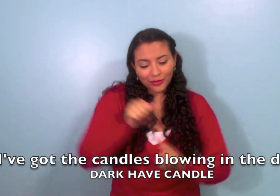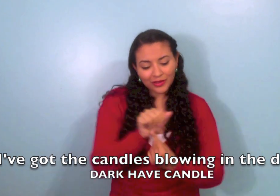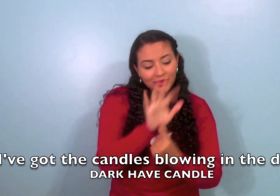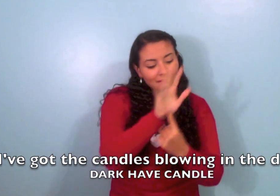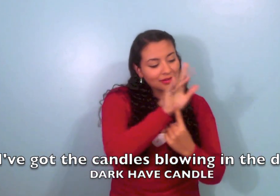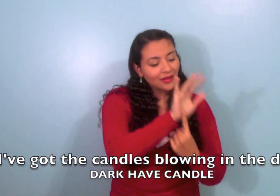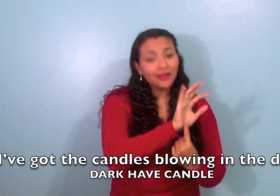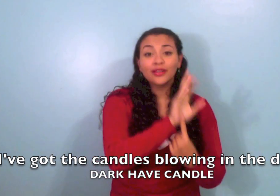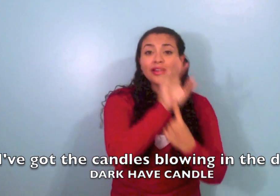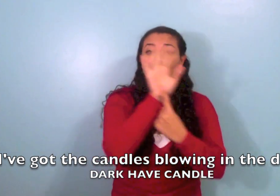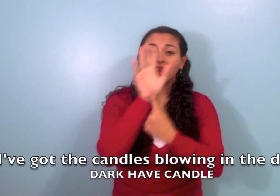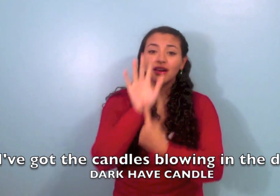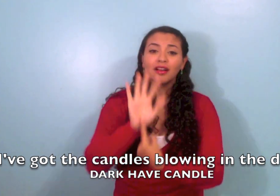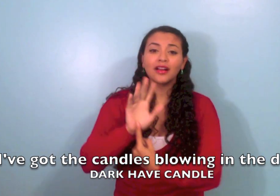in the dark.